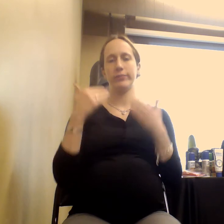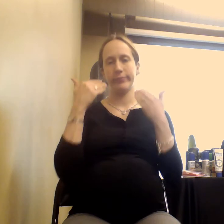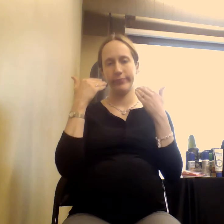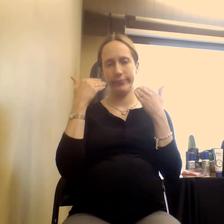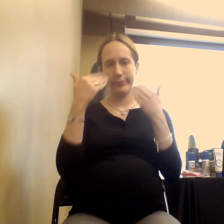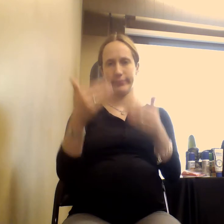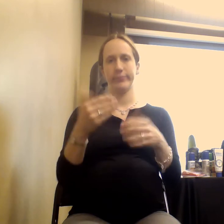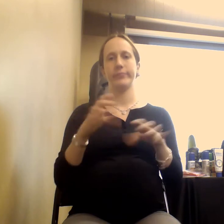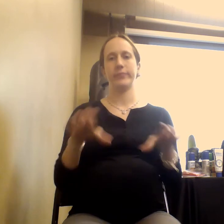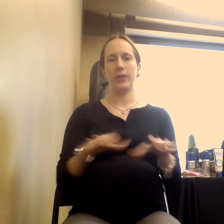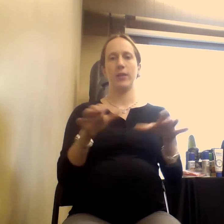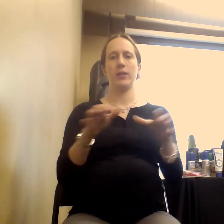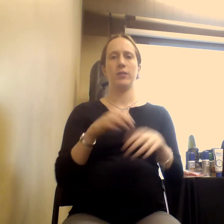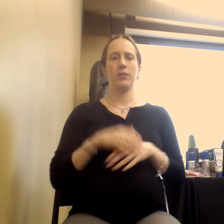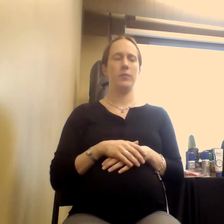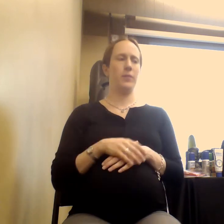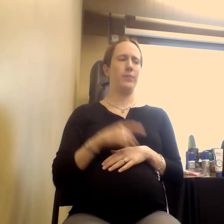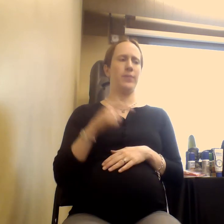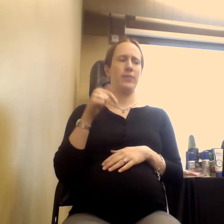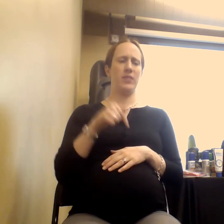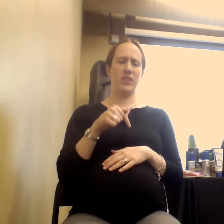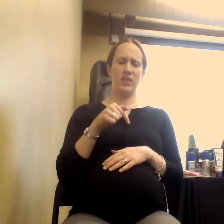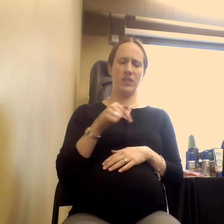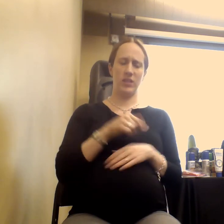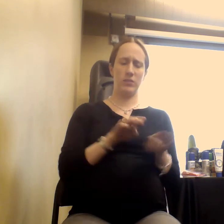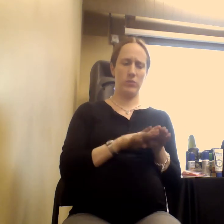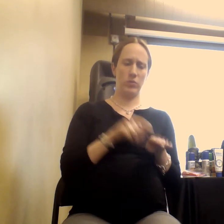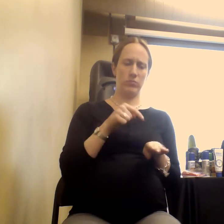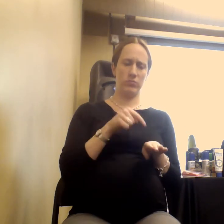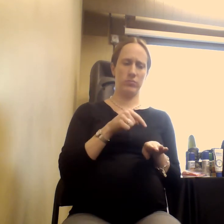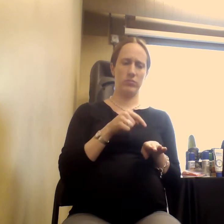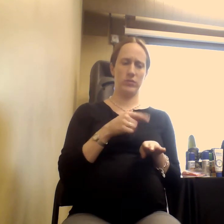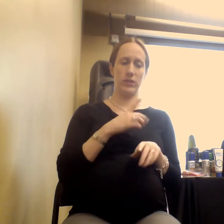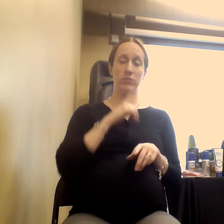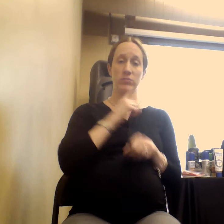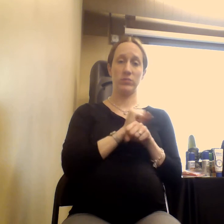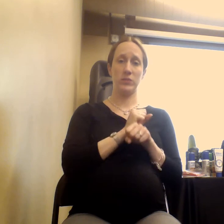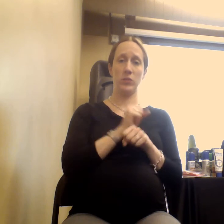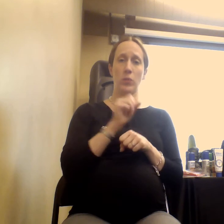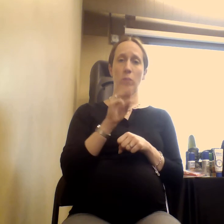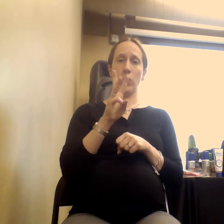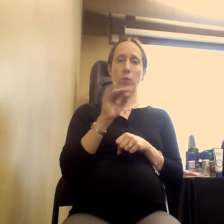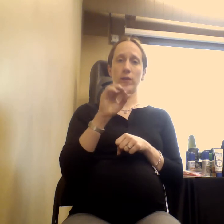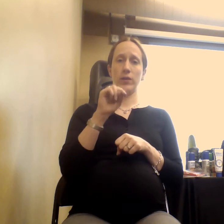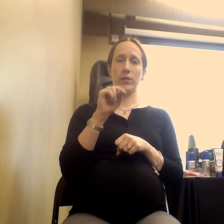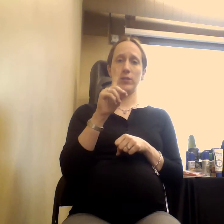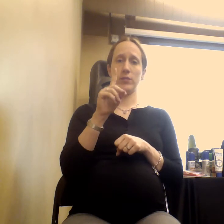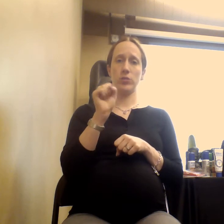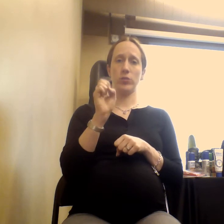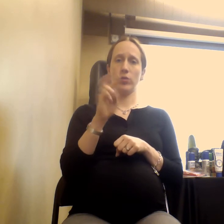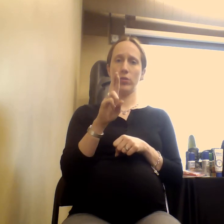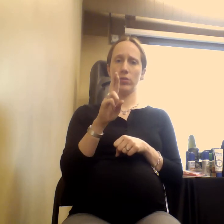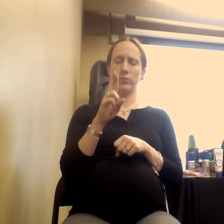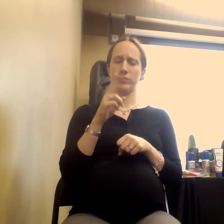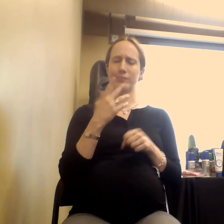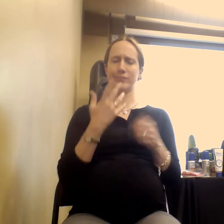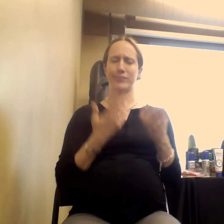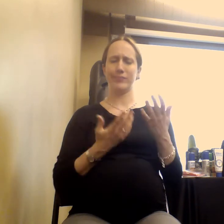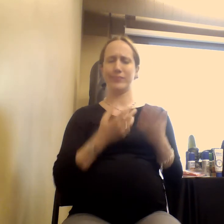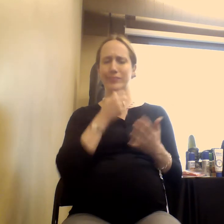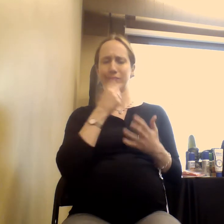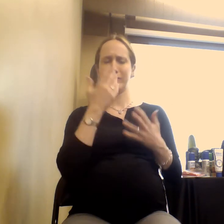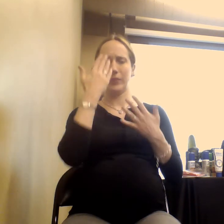Windsor. I'd have to take this boot apart to find out. But this is the old way they did it. This is stitching the sole to